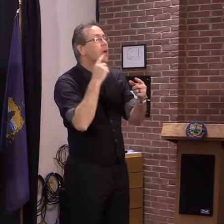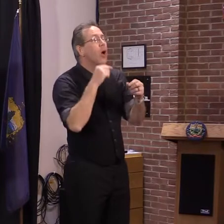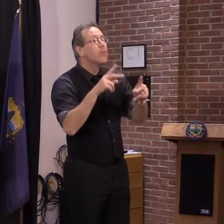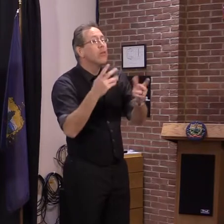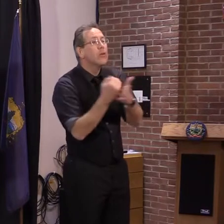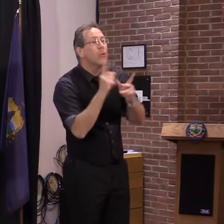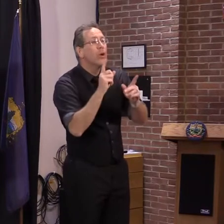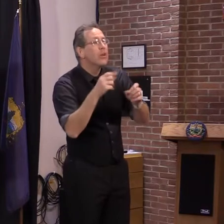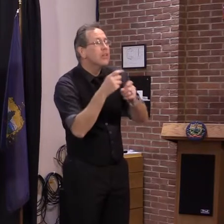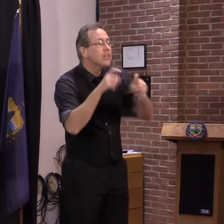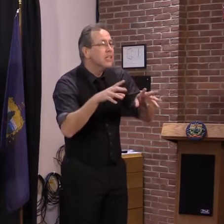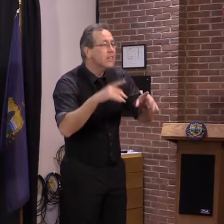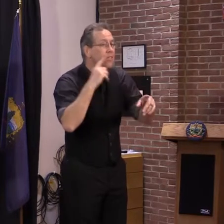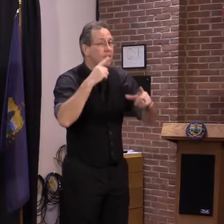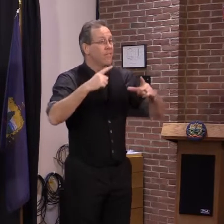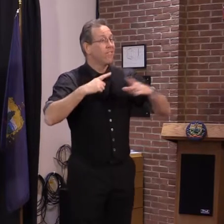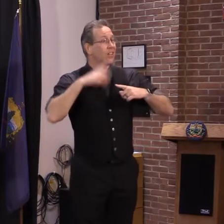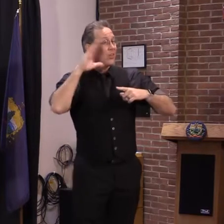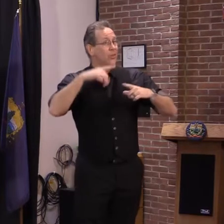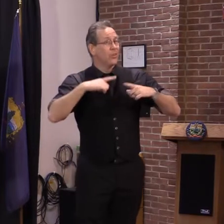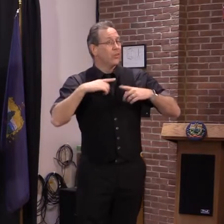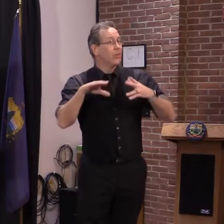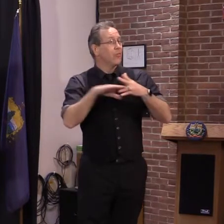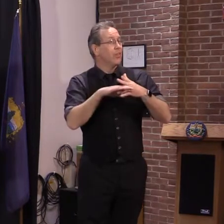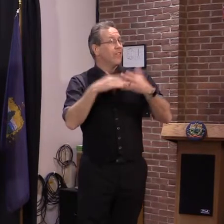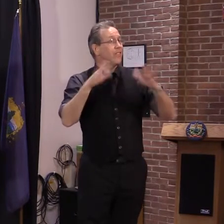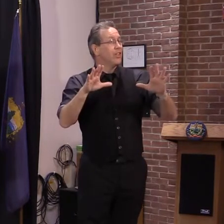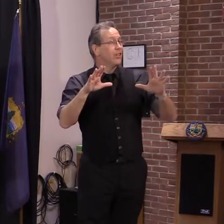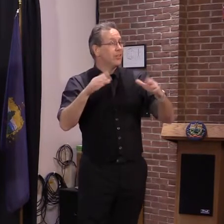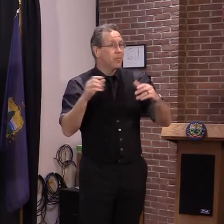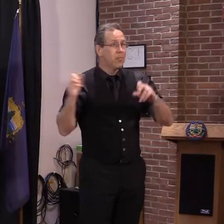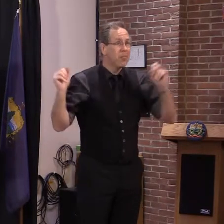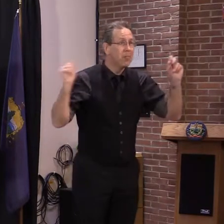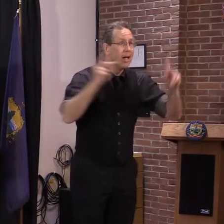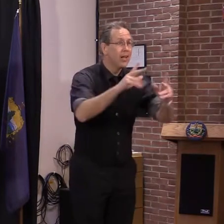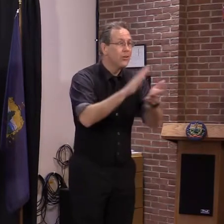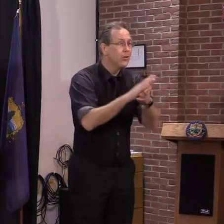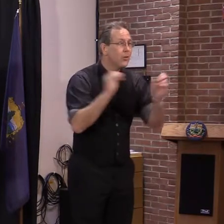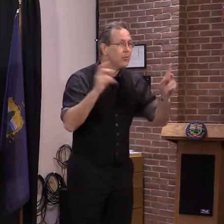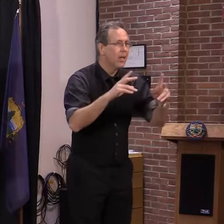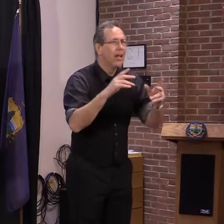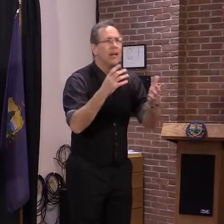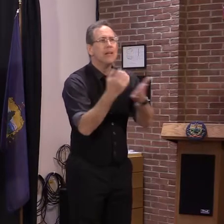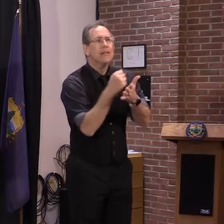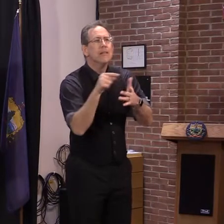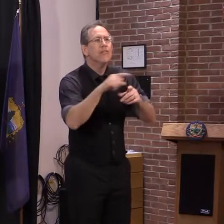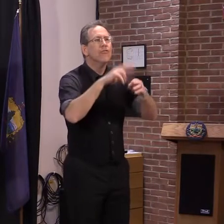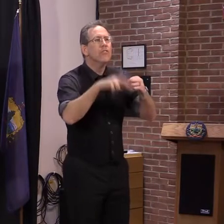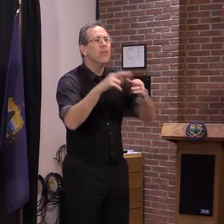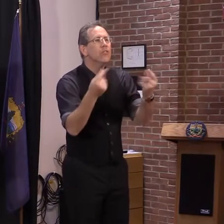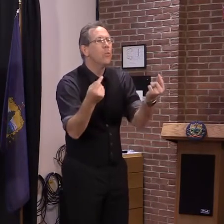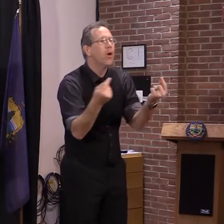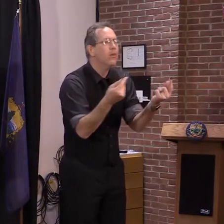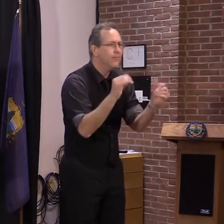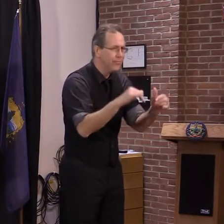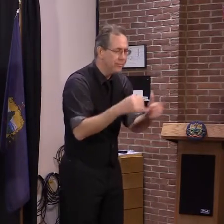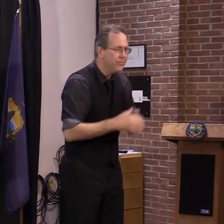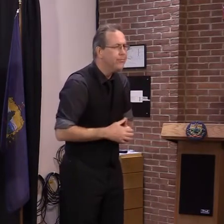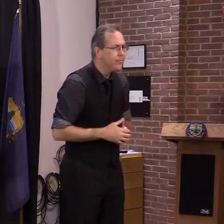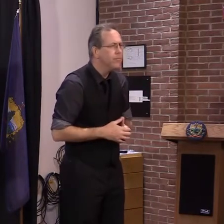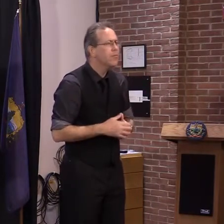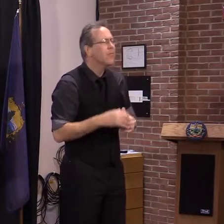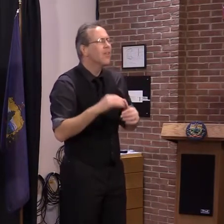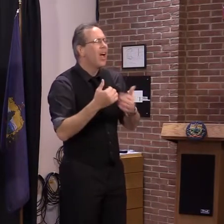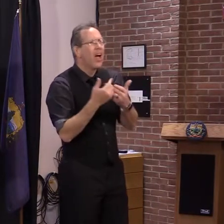February vacation. Next week, most of our schools will be out on the winter break. To help schools with the return from vacation,